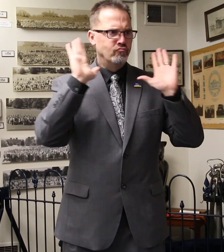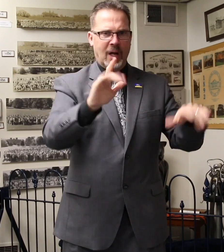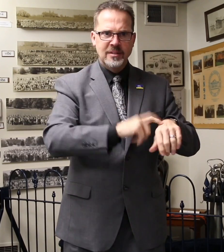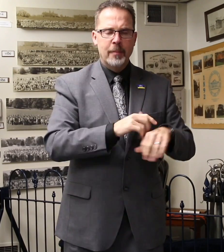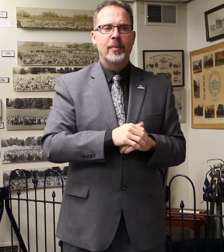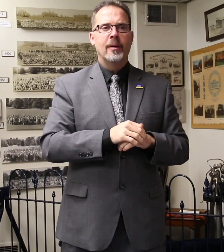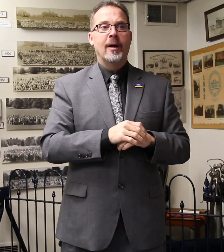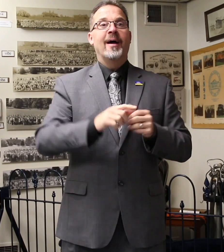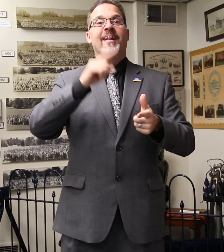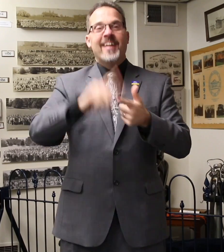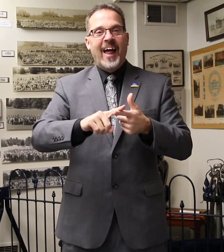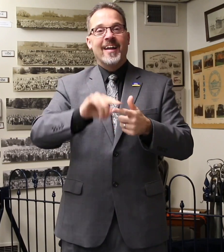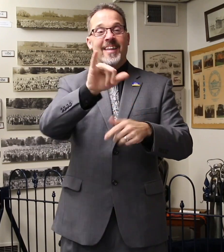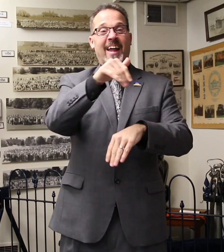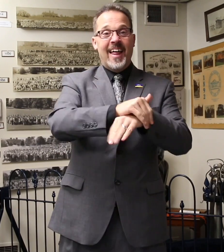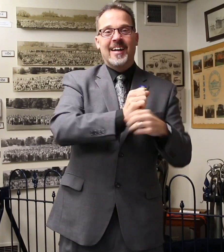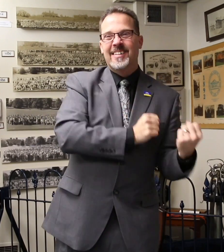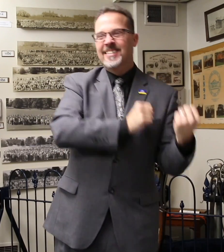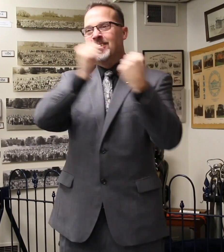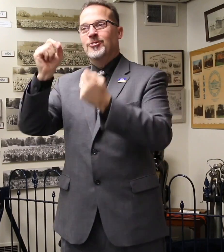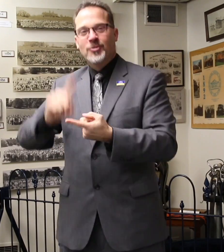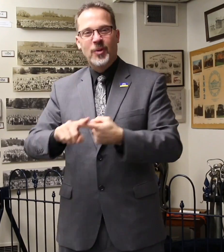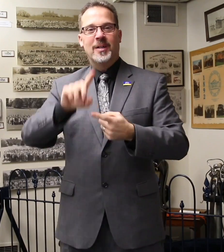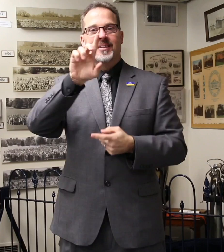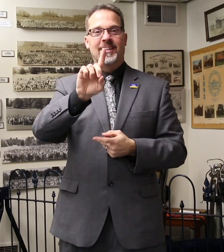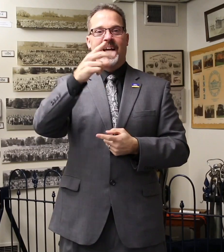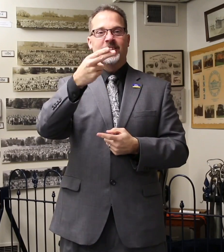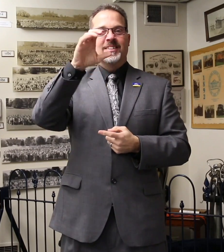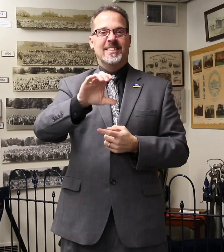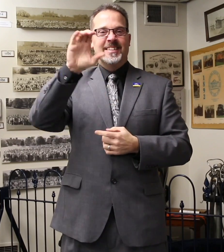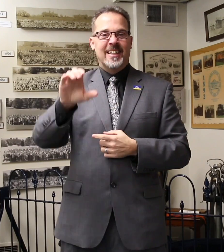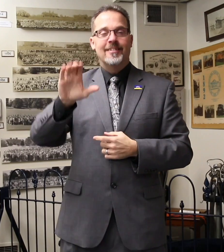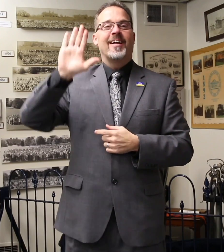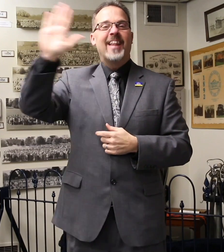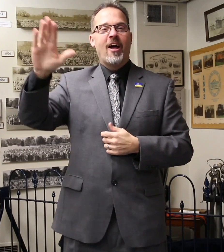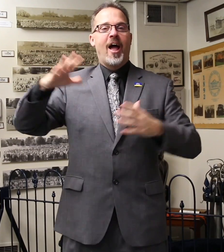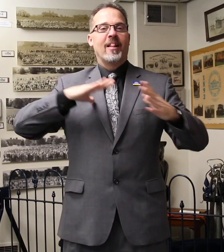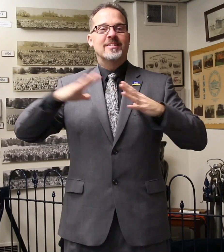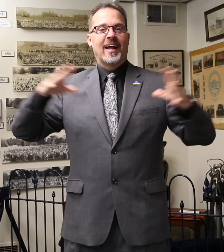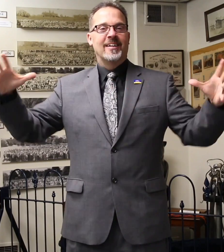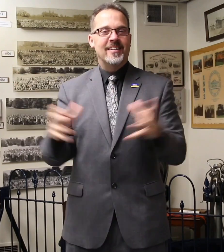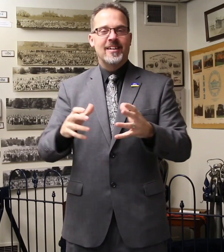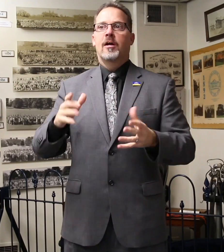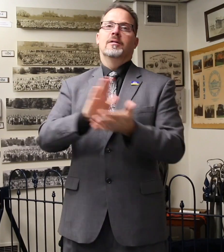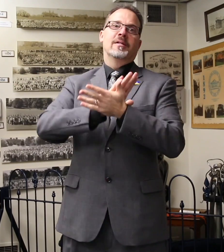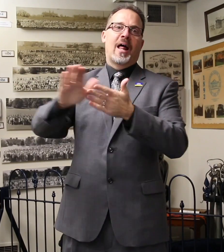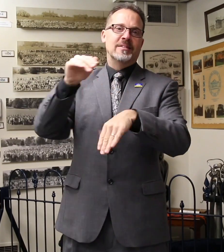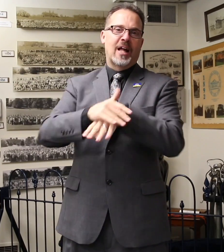was able to meet with them. I went from that the same evening to the DHCC holiday gathering, which was a